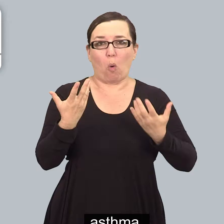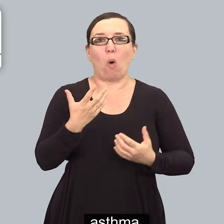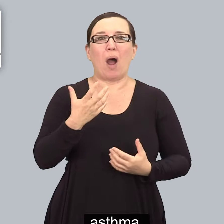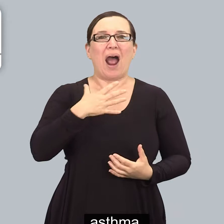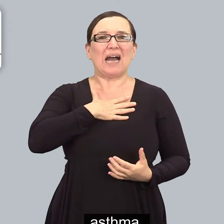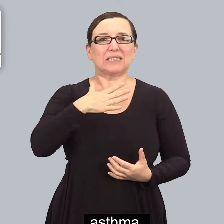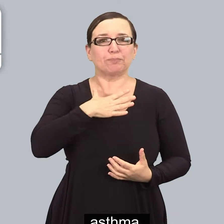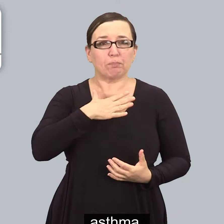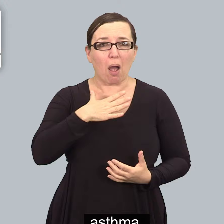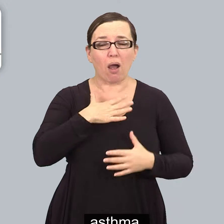asthma,